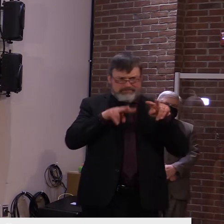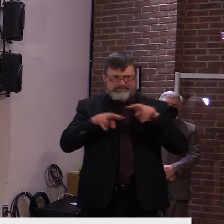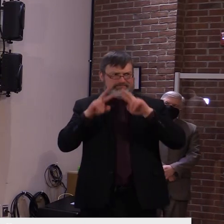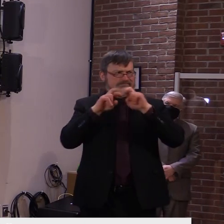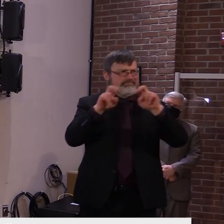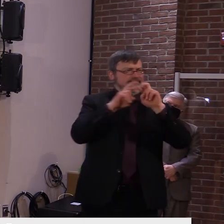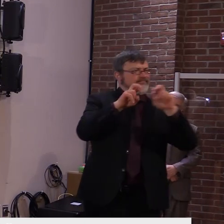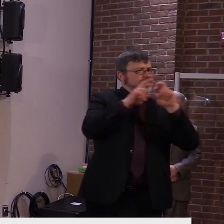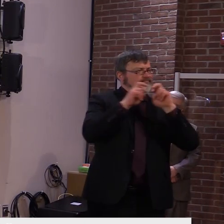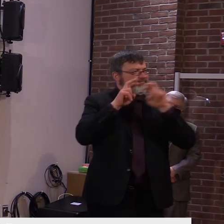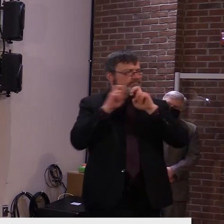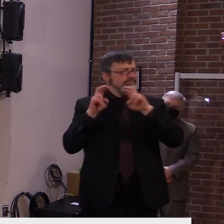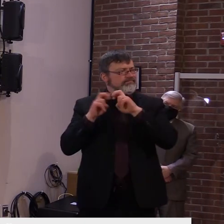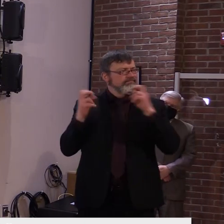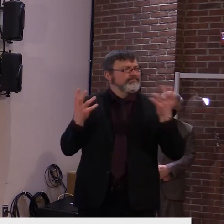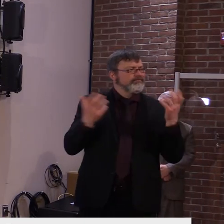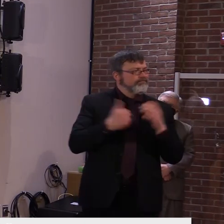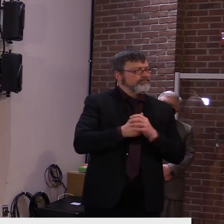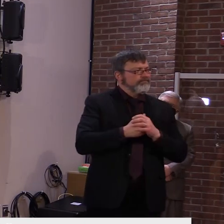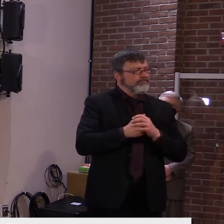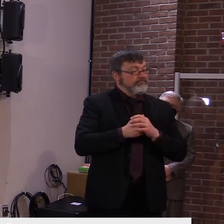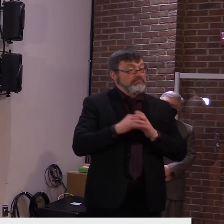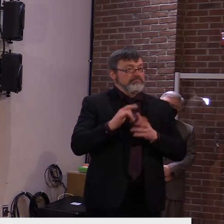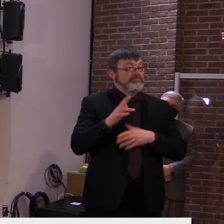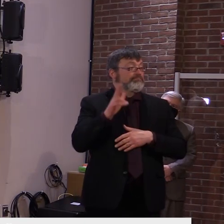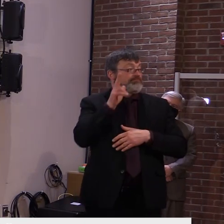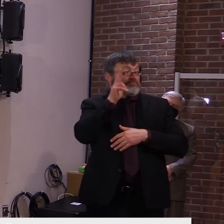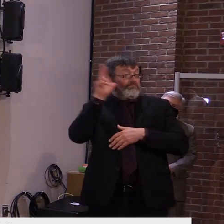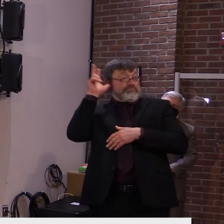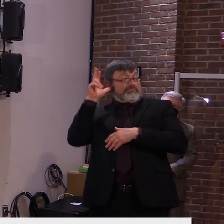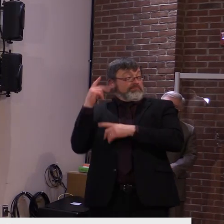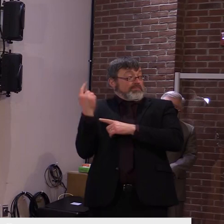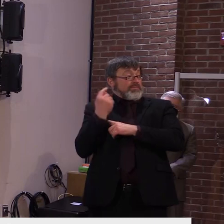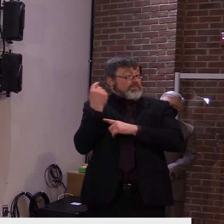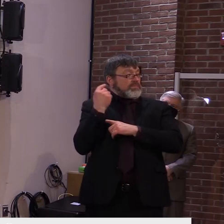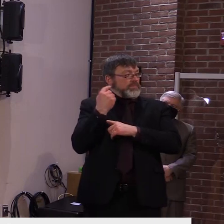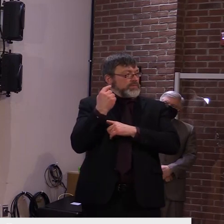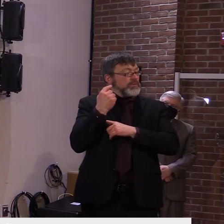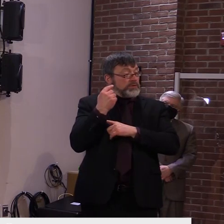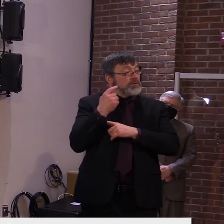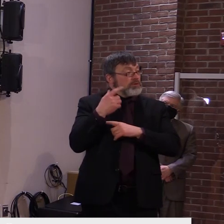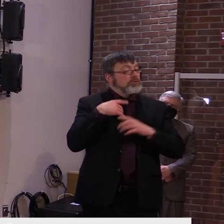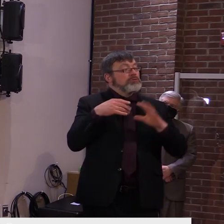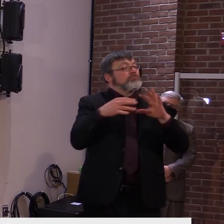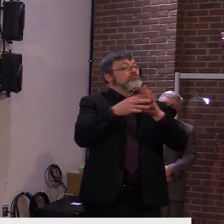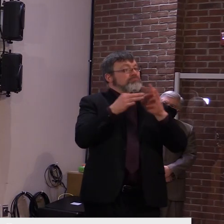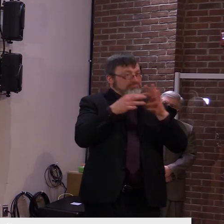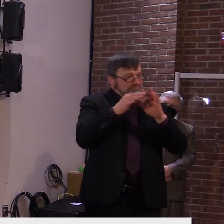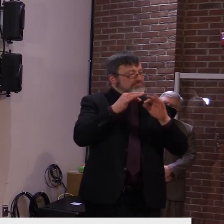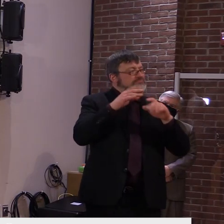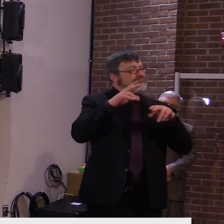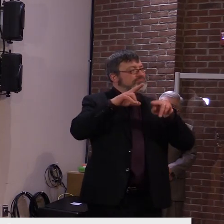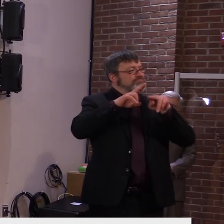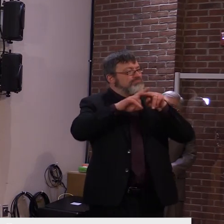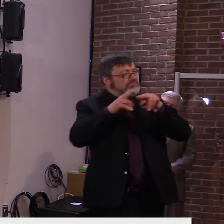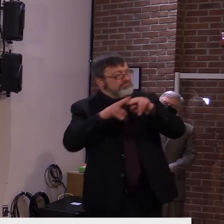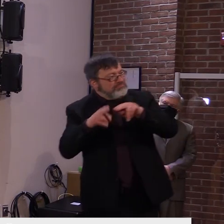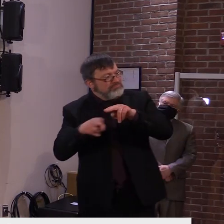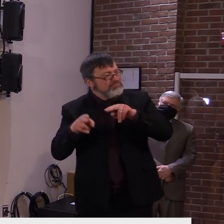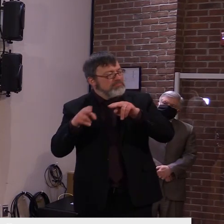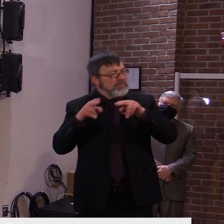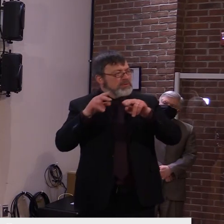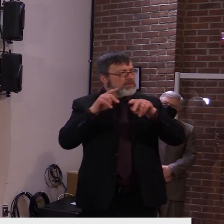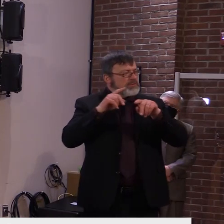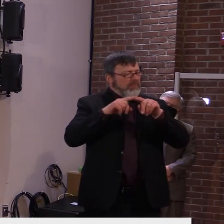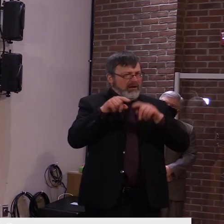dropping in terms of those seeking testing in Chittenden County and in the Burlington area specifically,